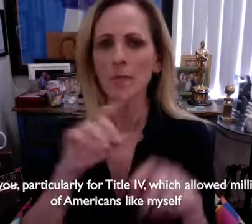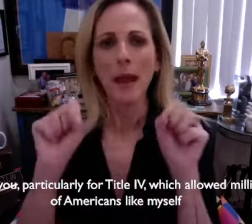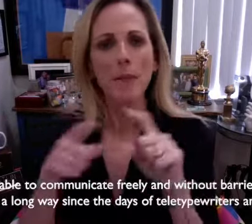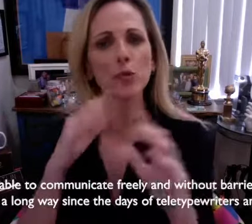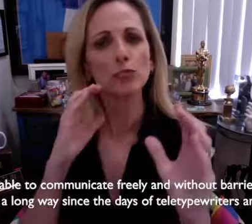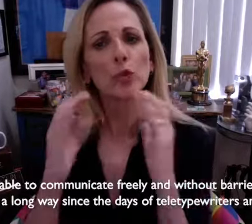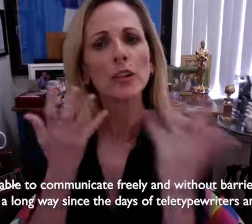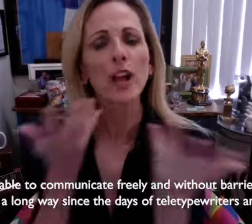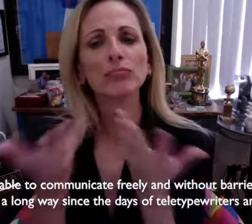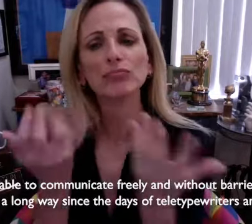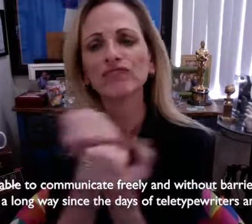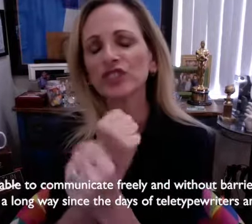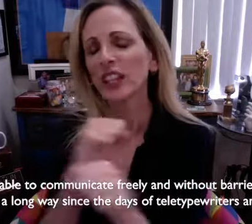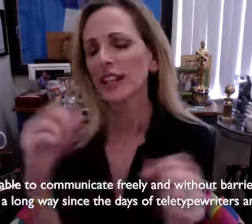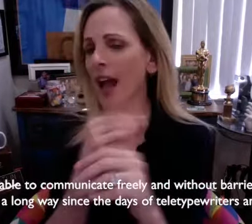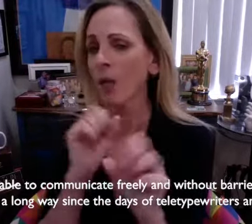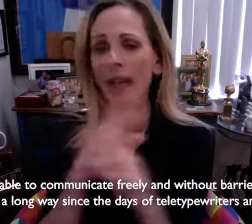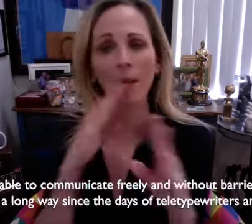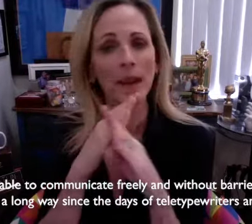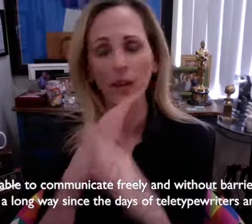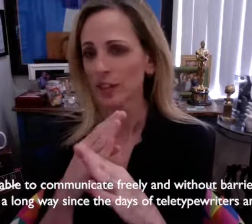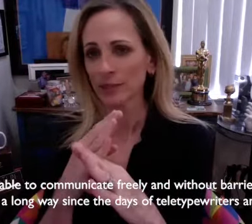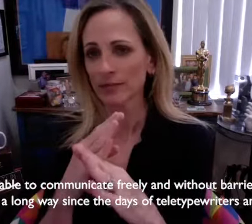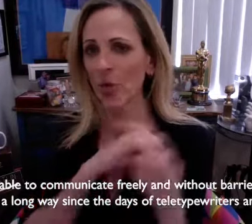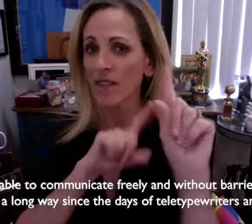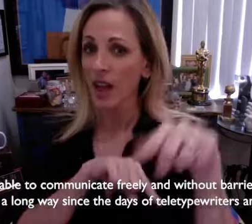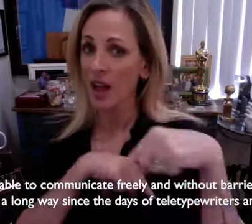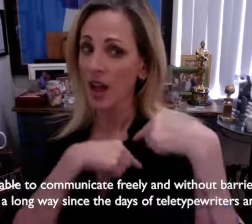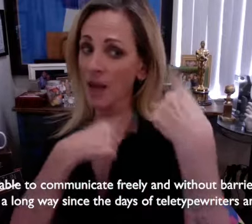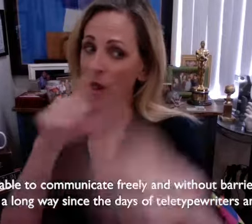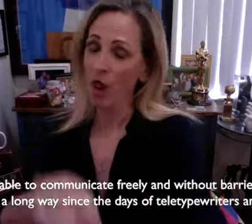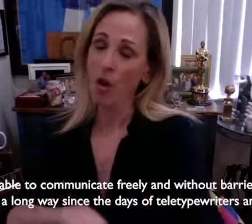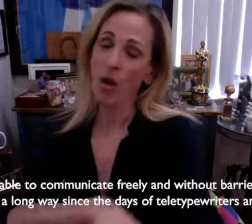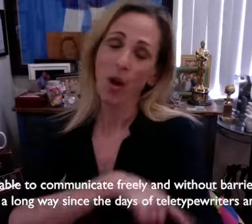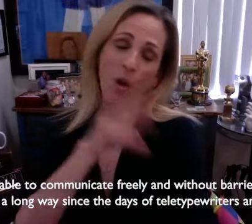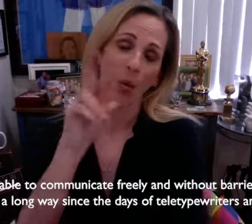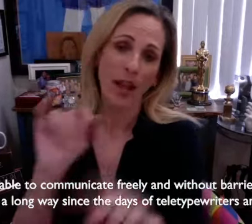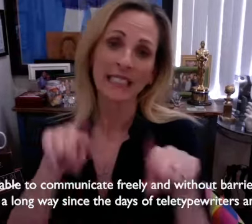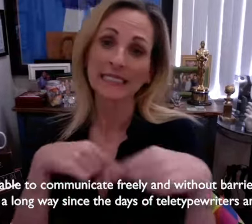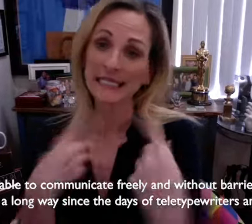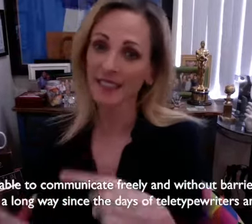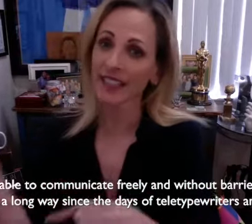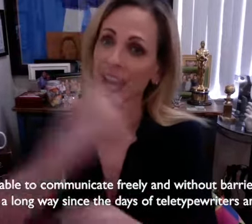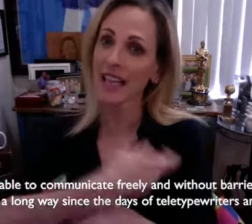myself to be able to communicate freely and without barriers. We've come a long way since the days